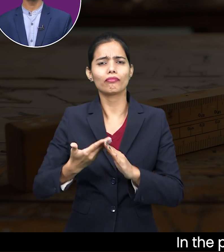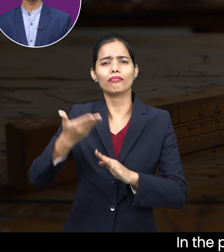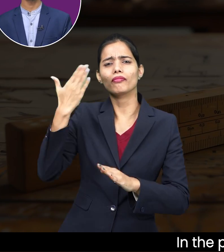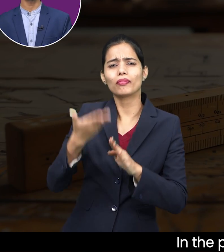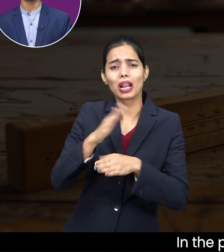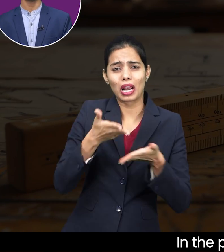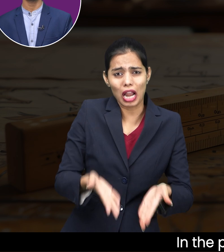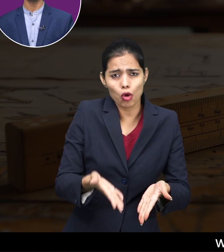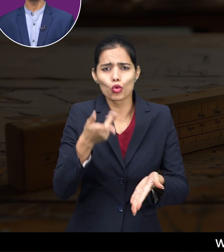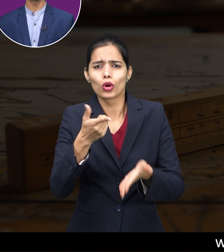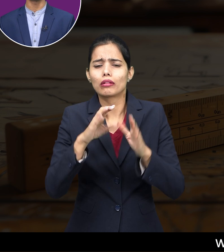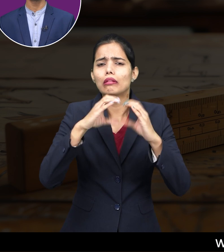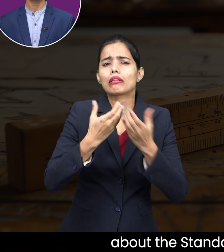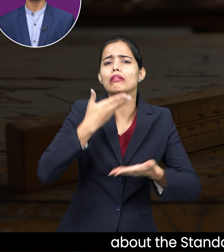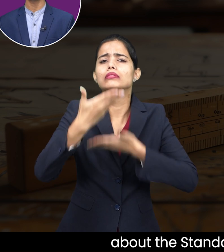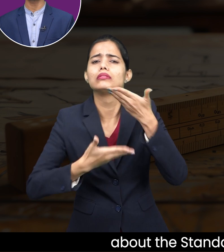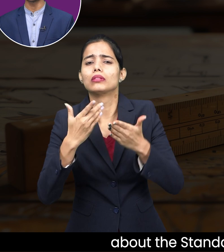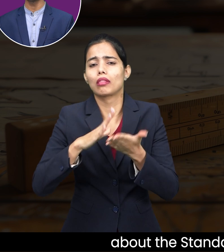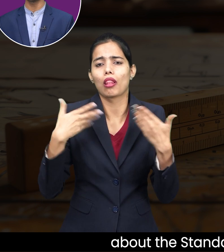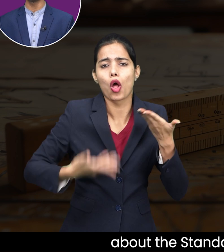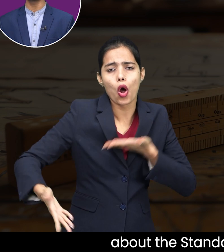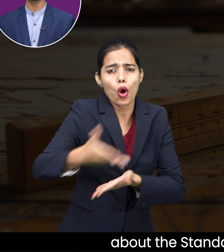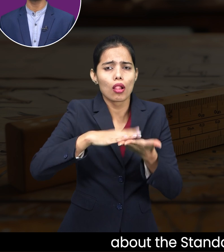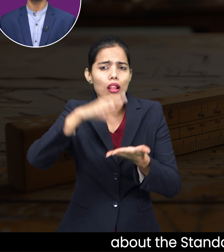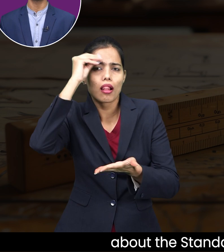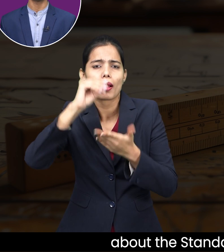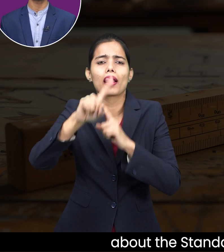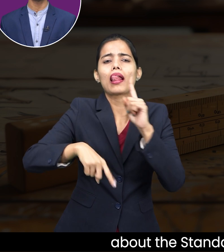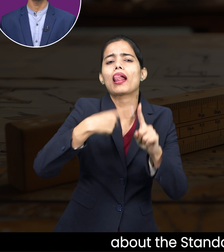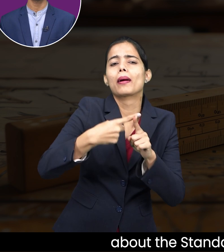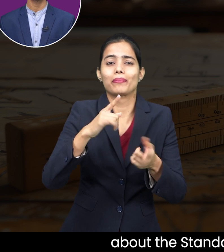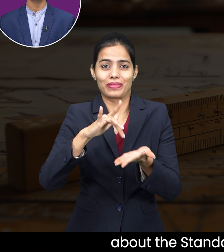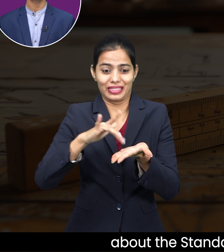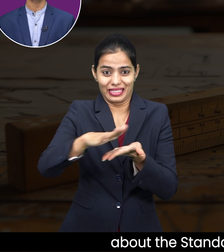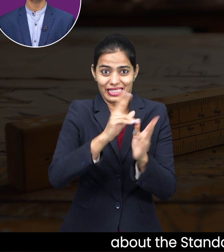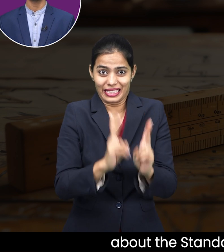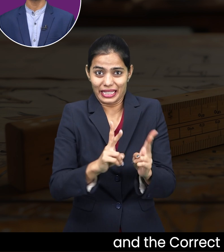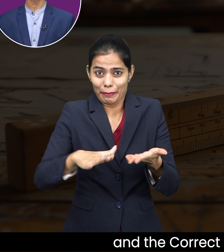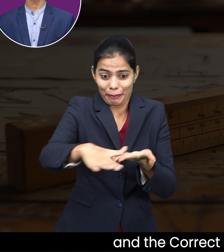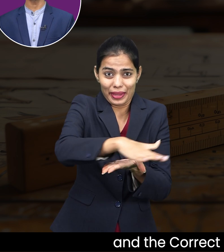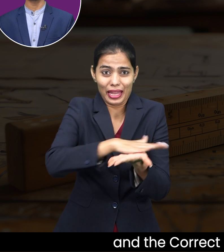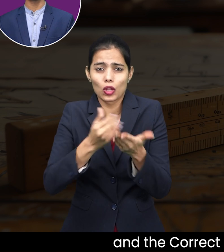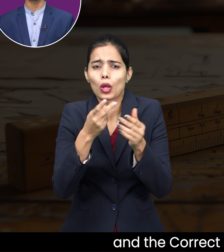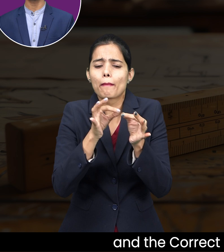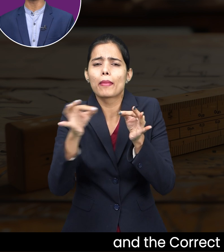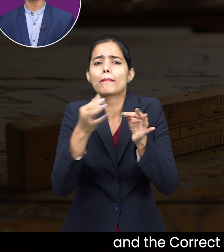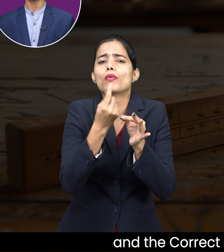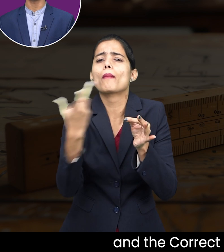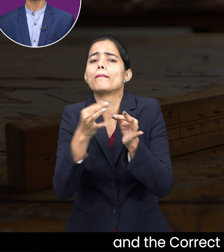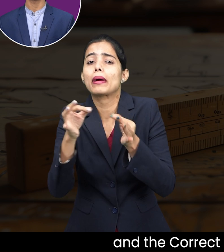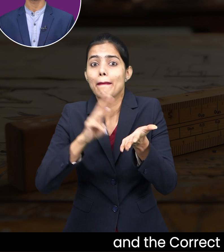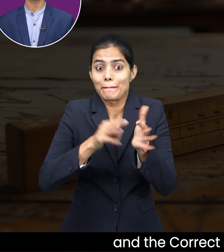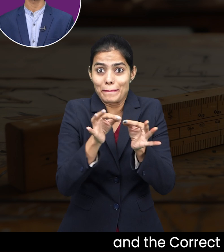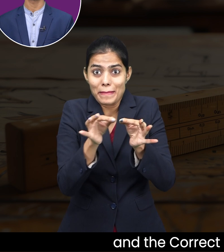In the previous session, we learned about the standard units of measurement and the correct method of